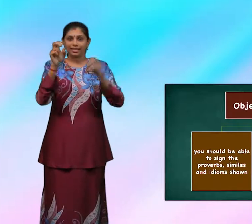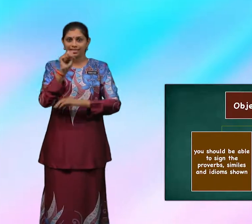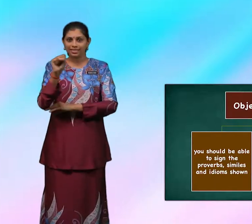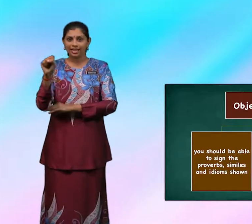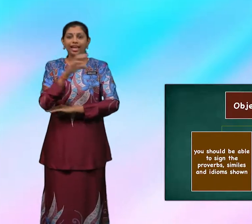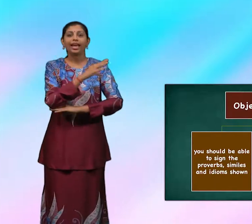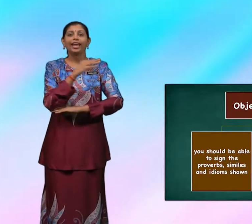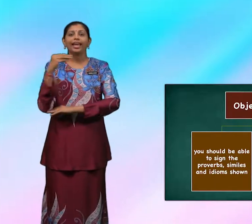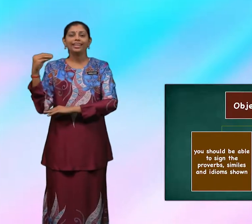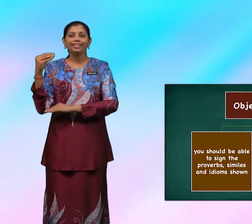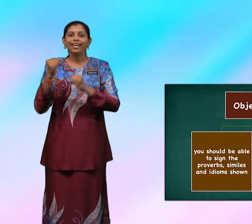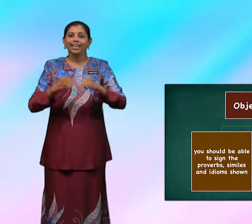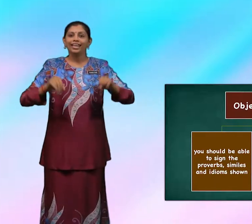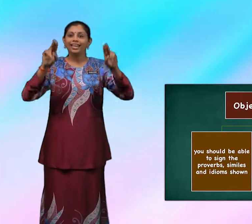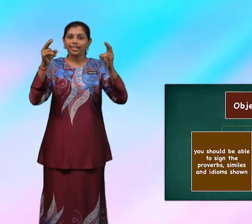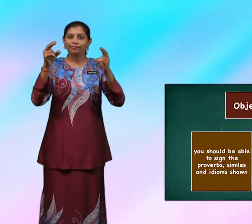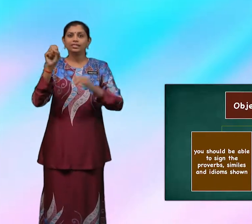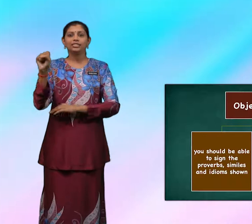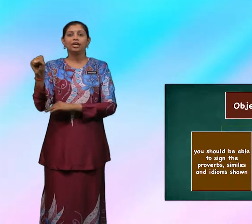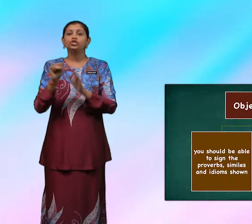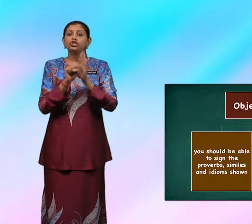similes, and idioms shown.